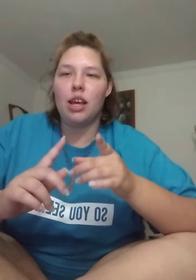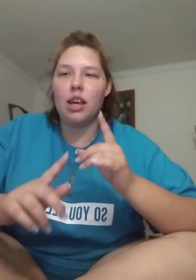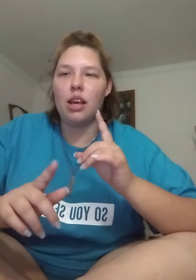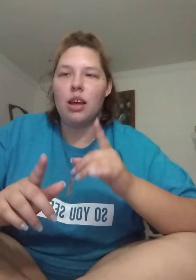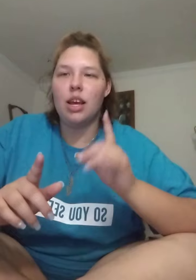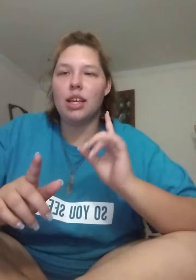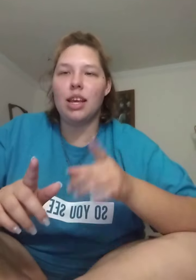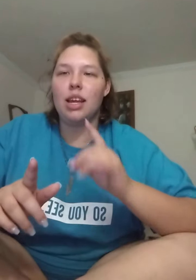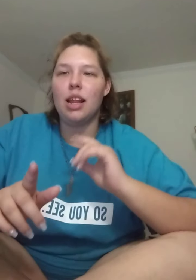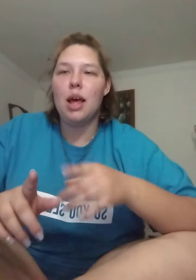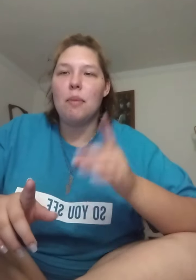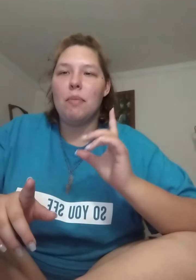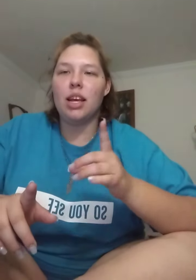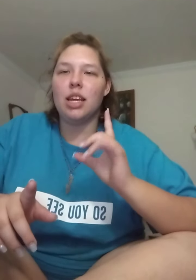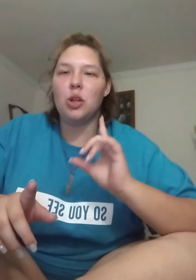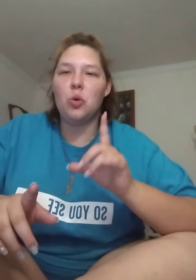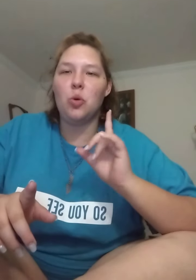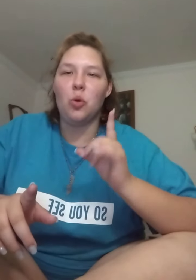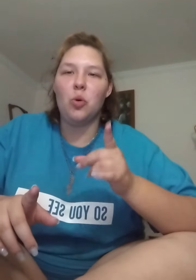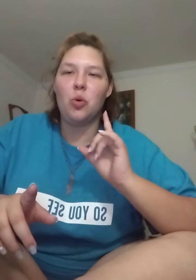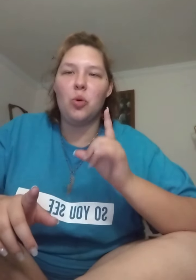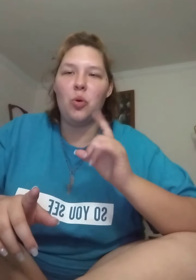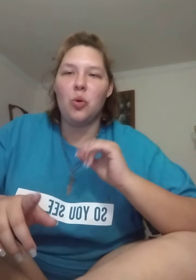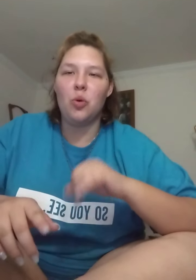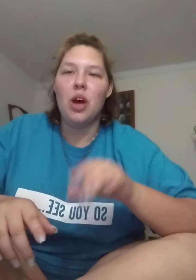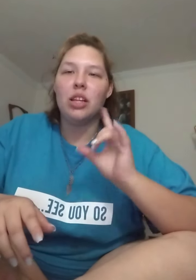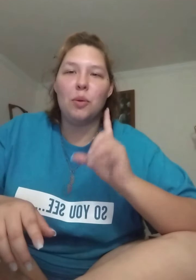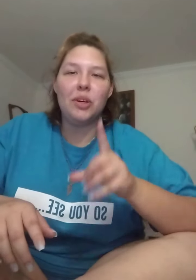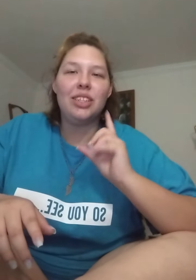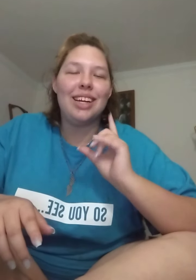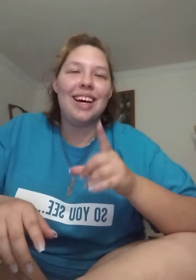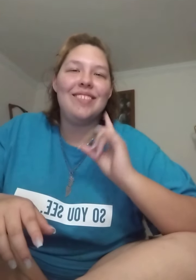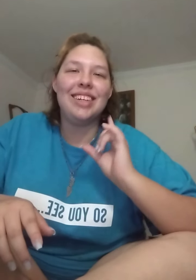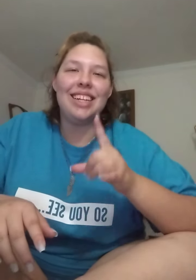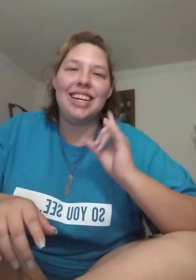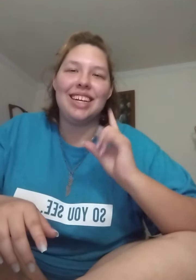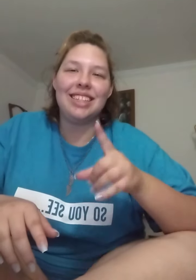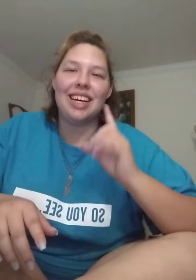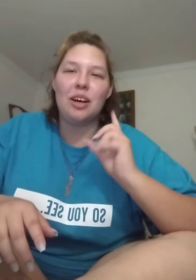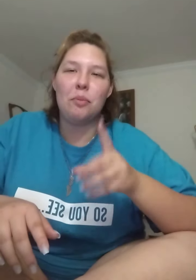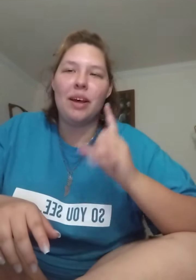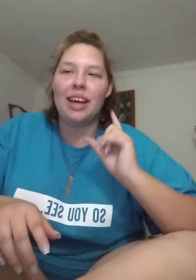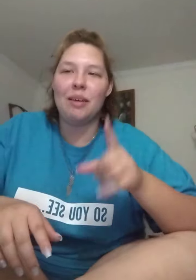Yeah, I'm begging, begging you. So put your loving hand out, baby. I'm